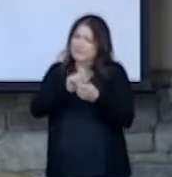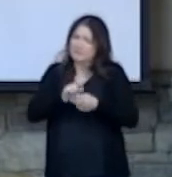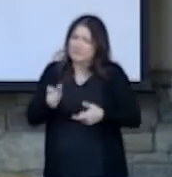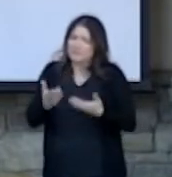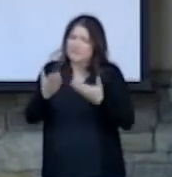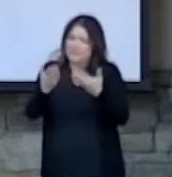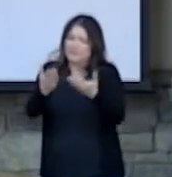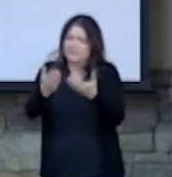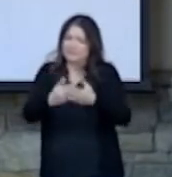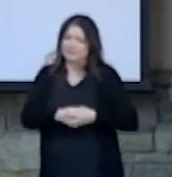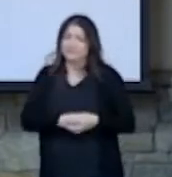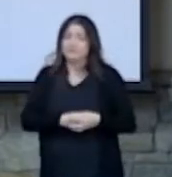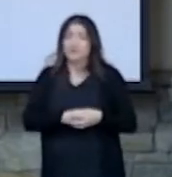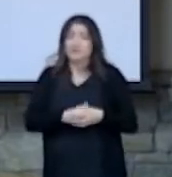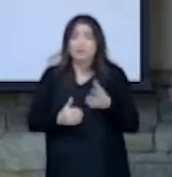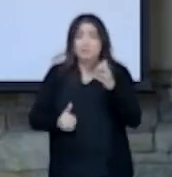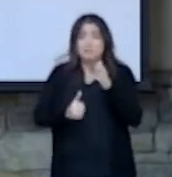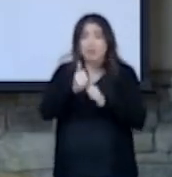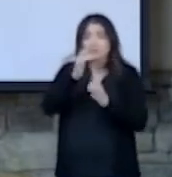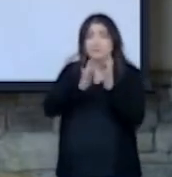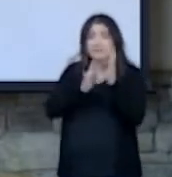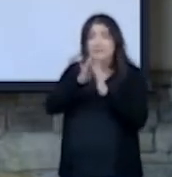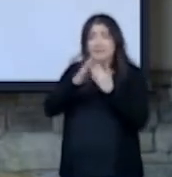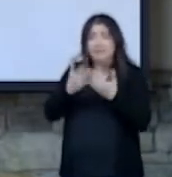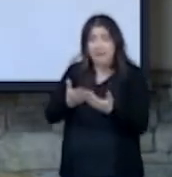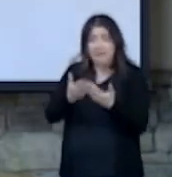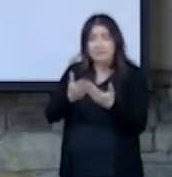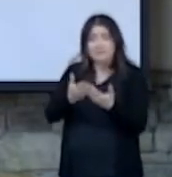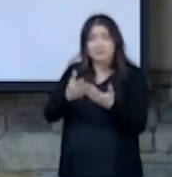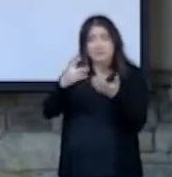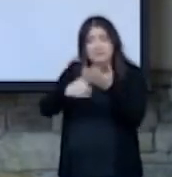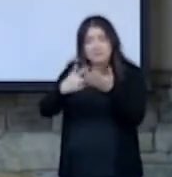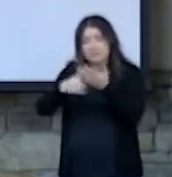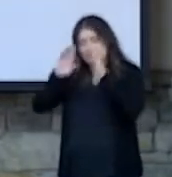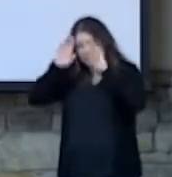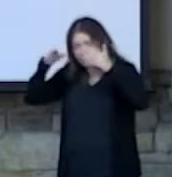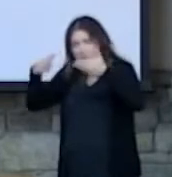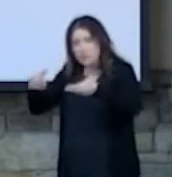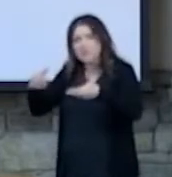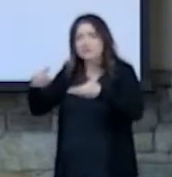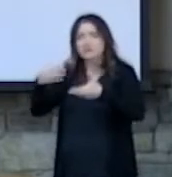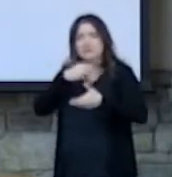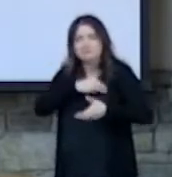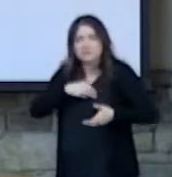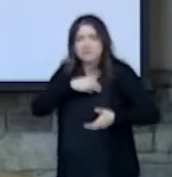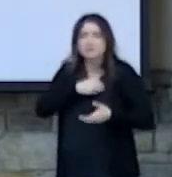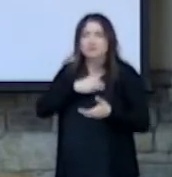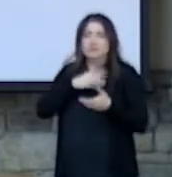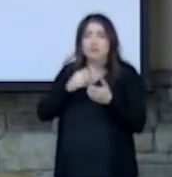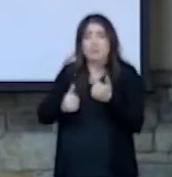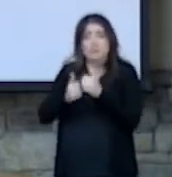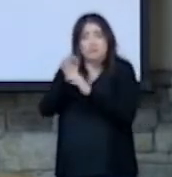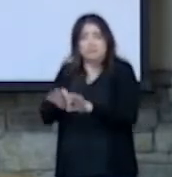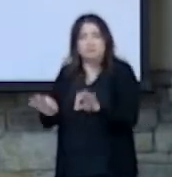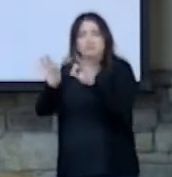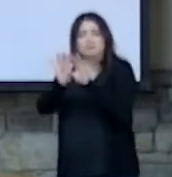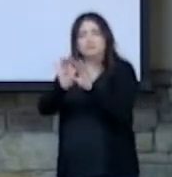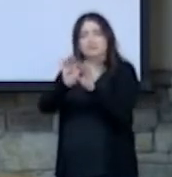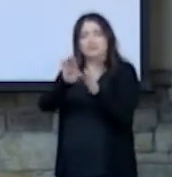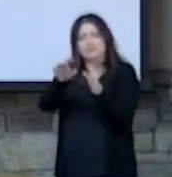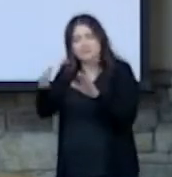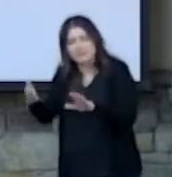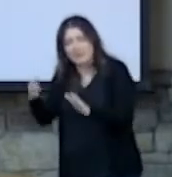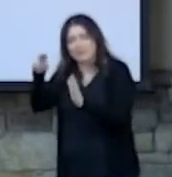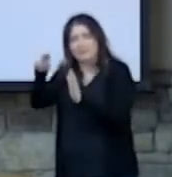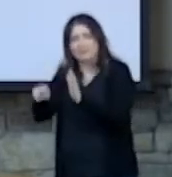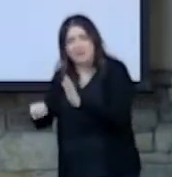for us. The bulk of the Gospel accounts focus on His ministry and, more importantly, His death, burial, and resurrection. But even though